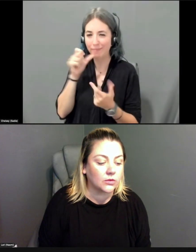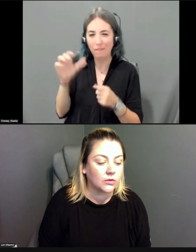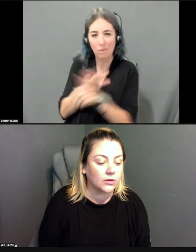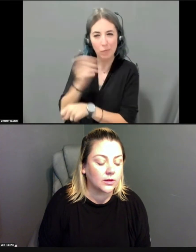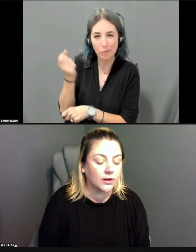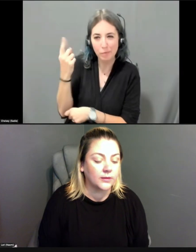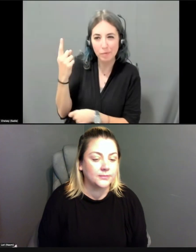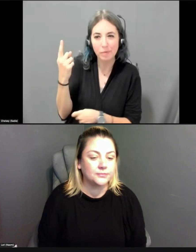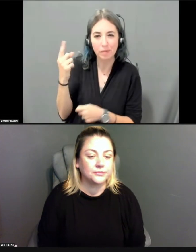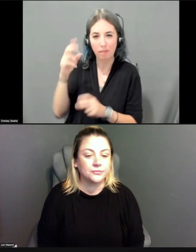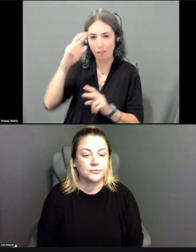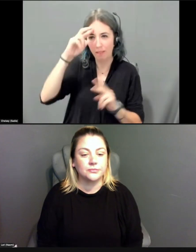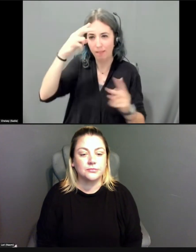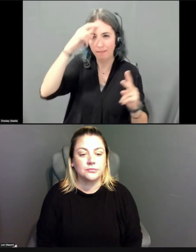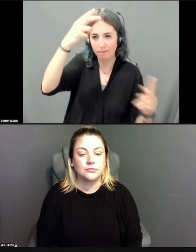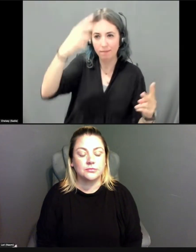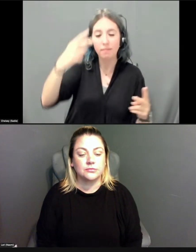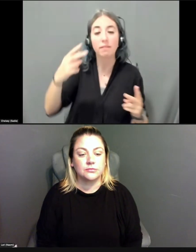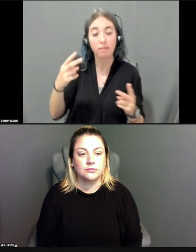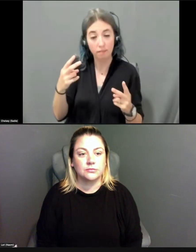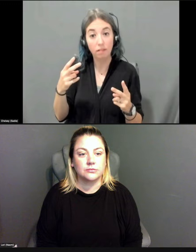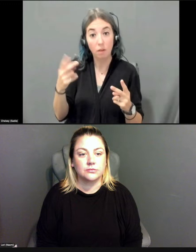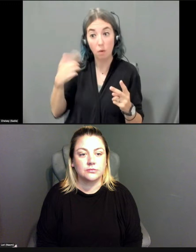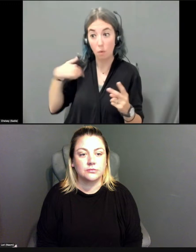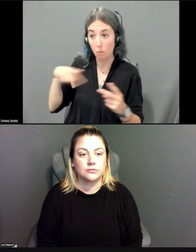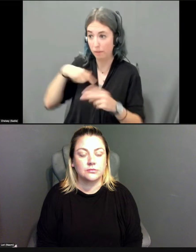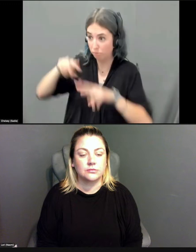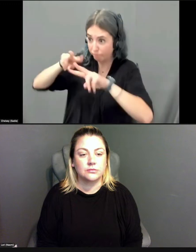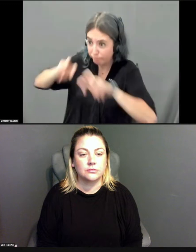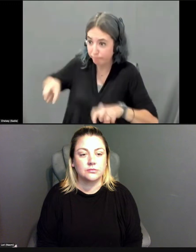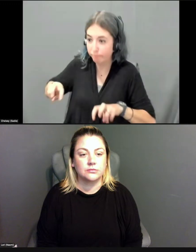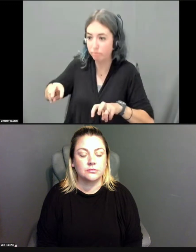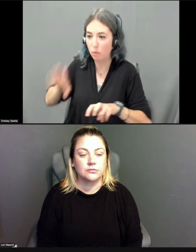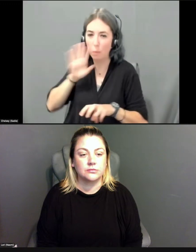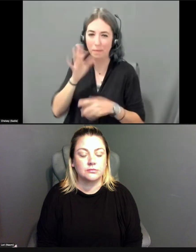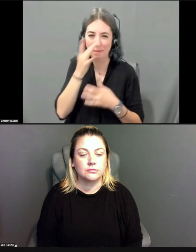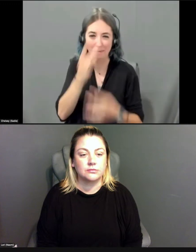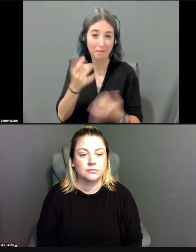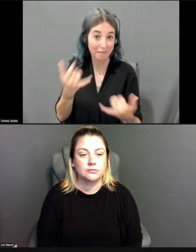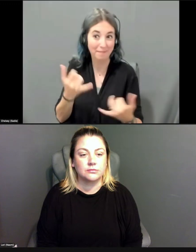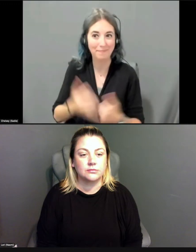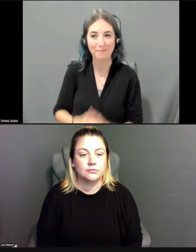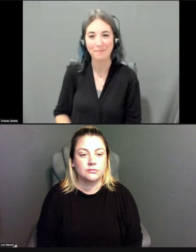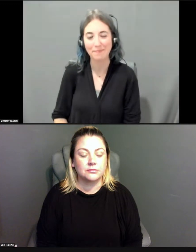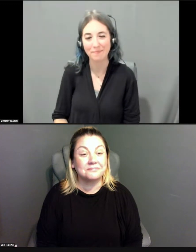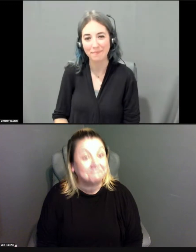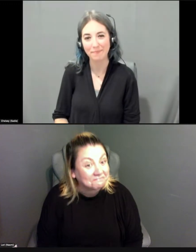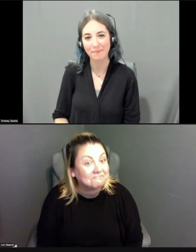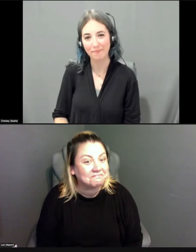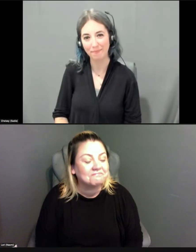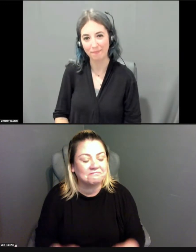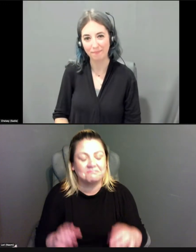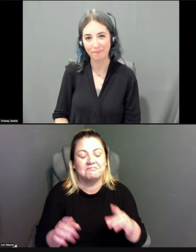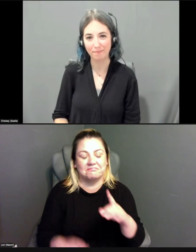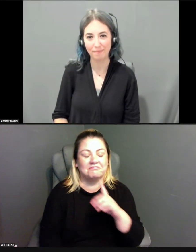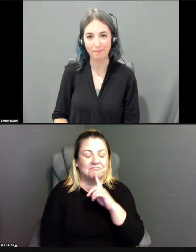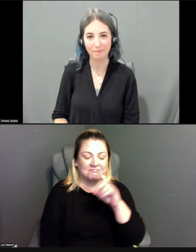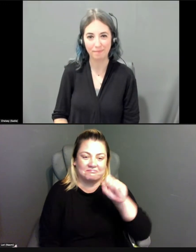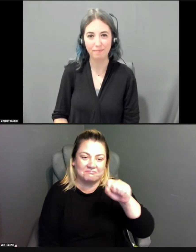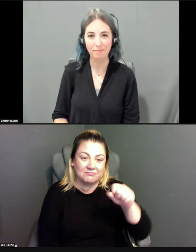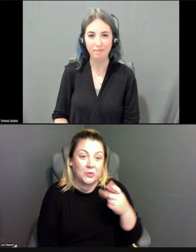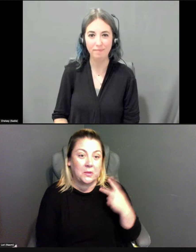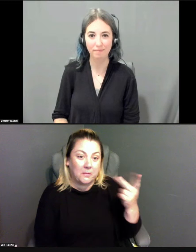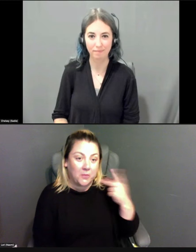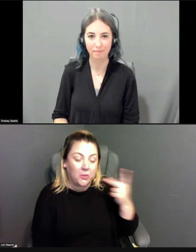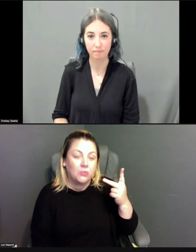be interesting to kind of dig a little bit deeper into that today. Yeah, definitely. You know, we're both intuitive